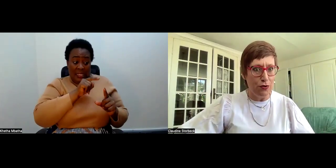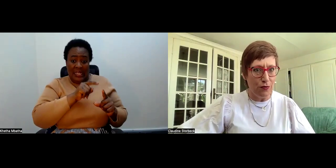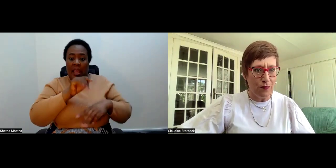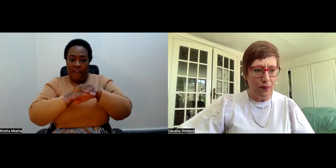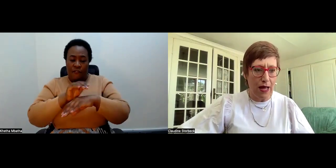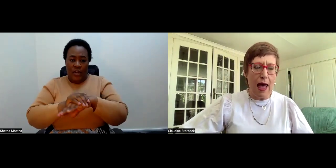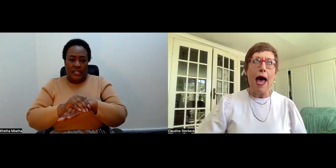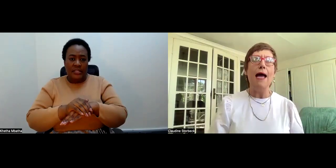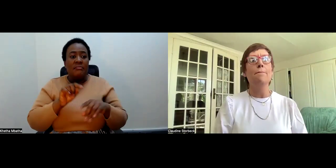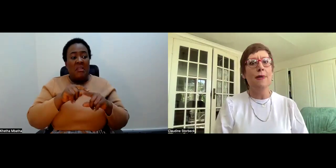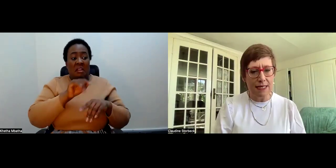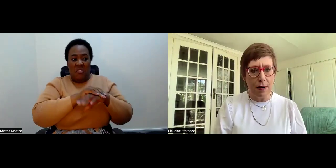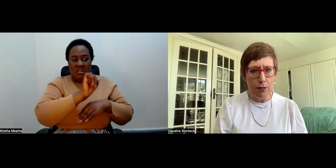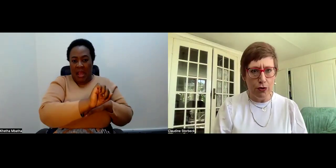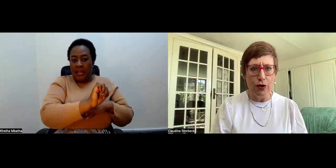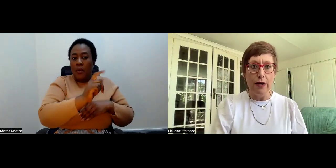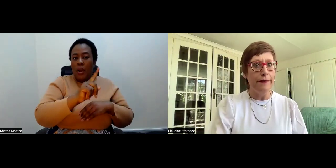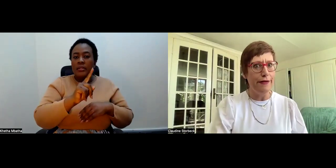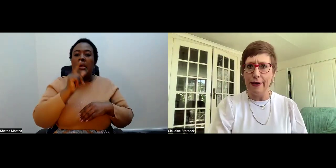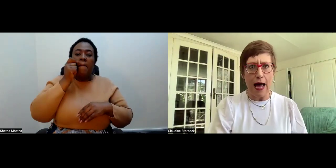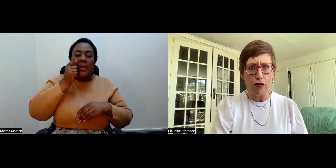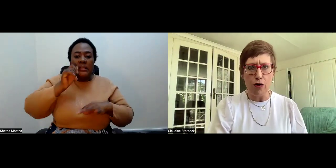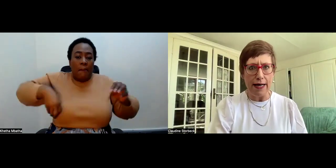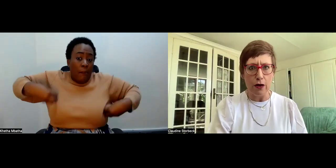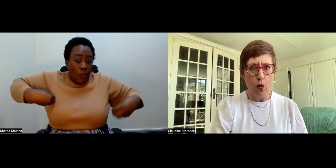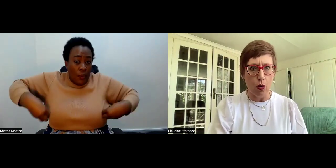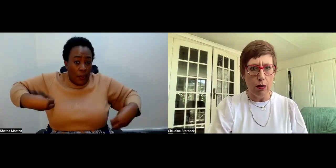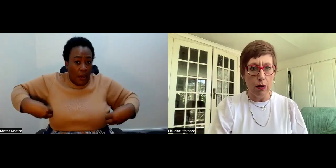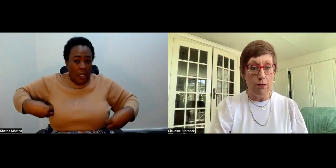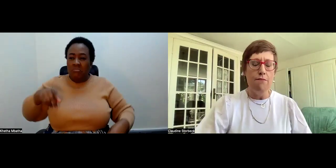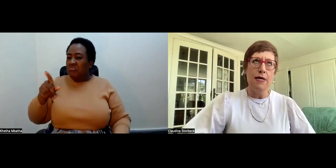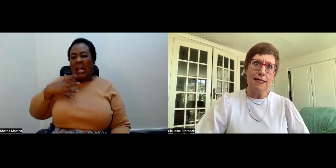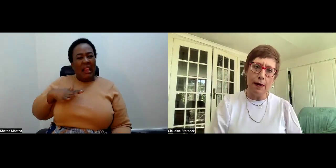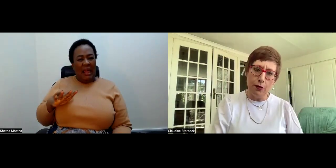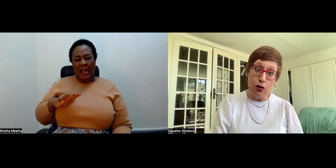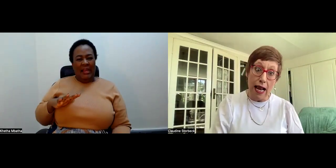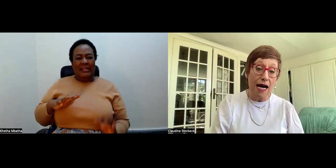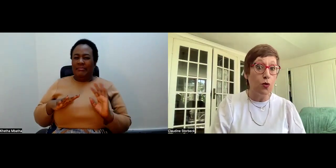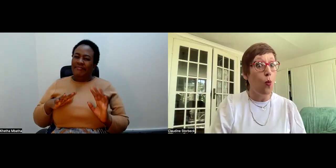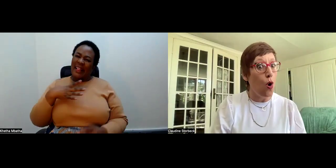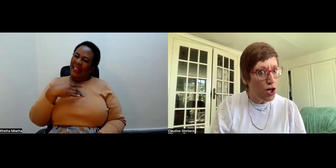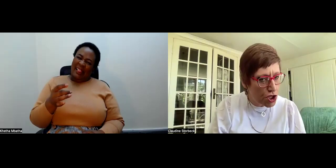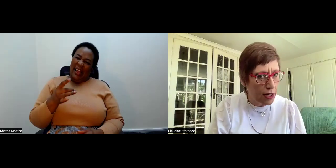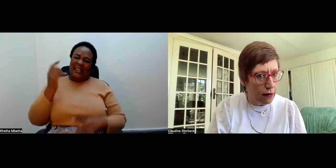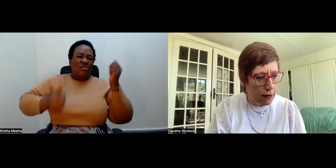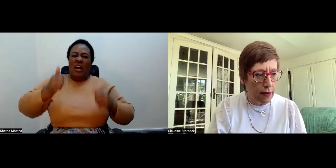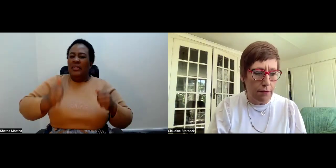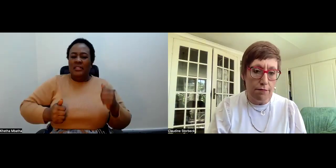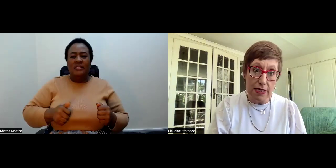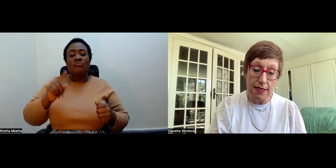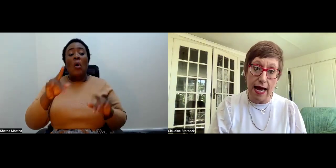Mr. Baboon. And Mr. Baboon didn't like running at all. Mr. Baboon liked